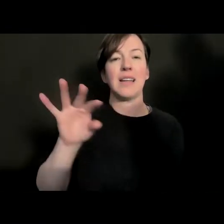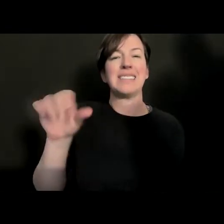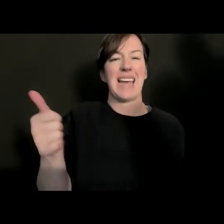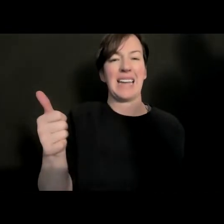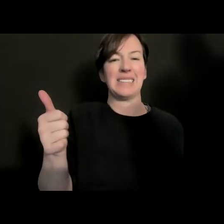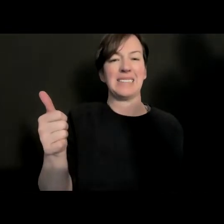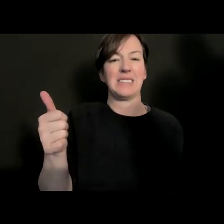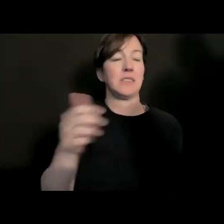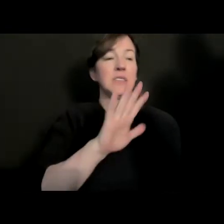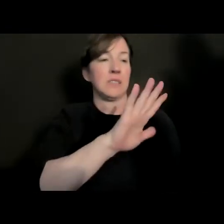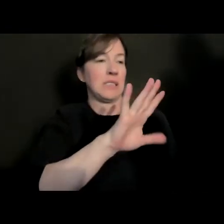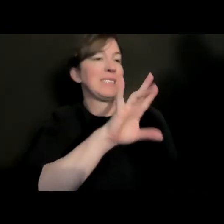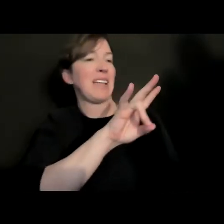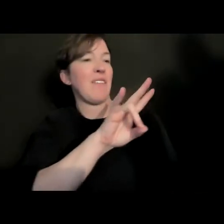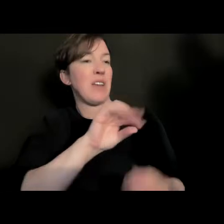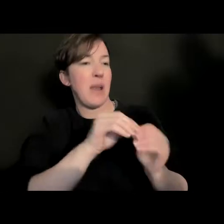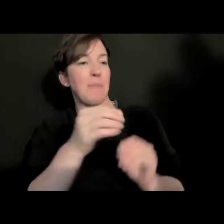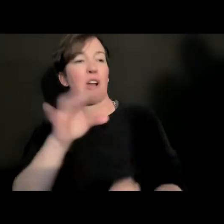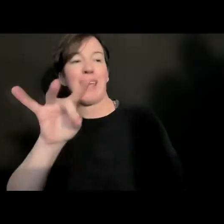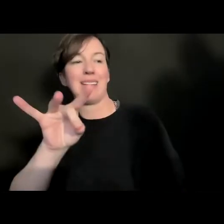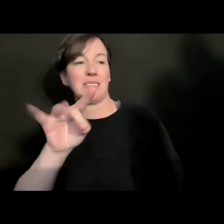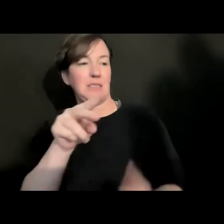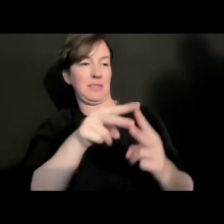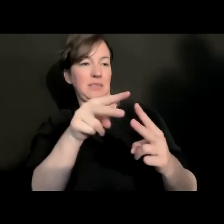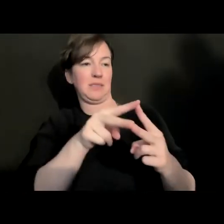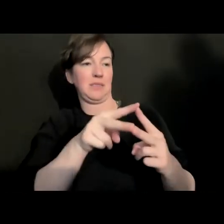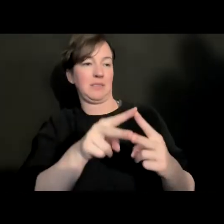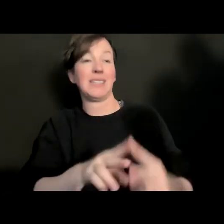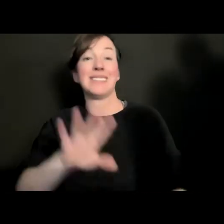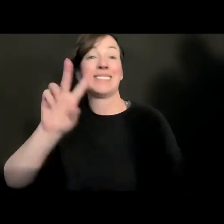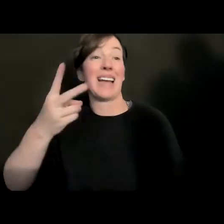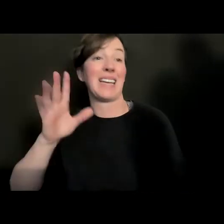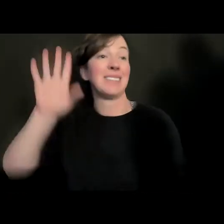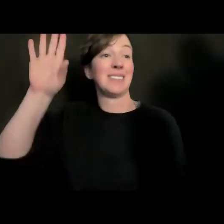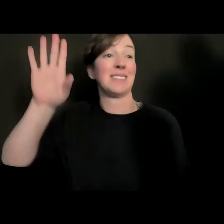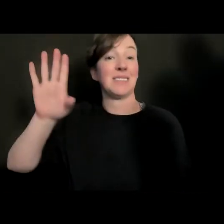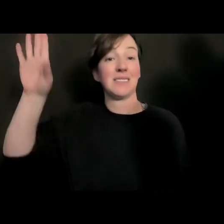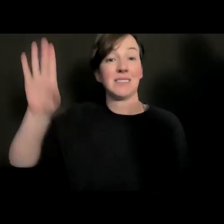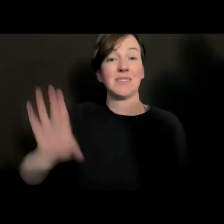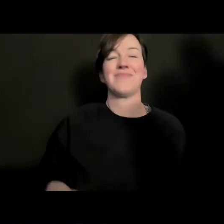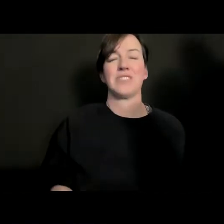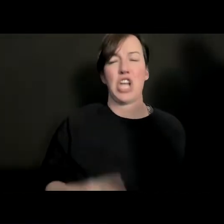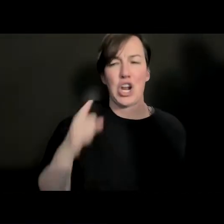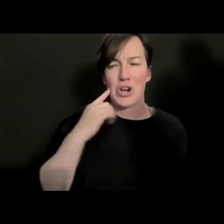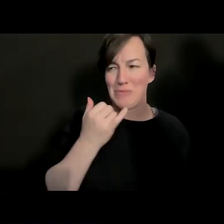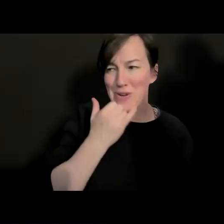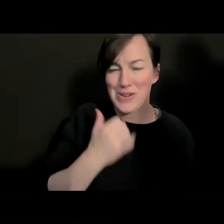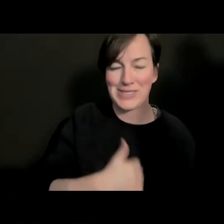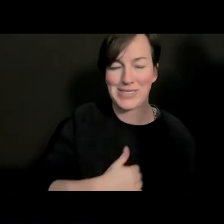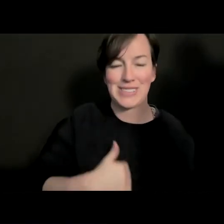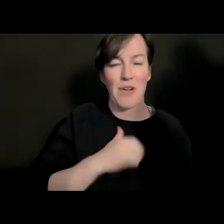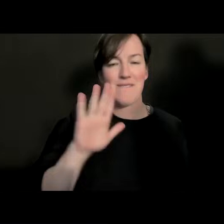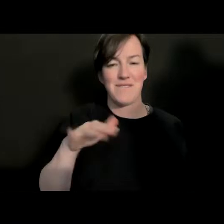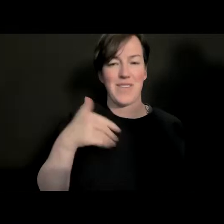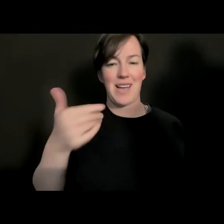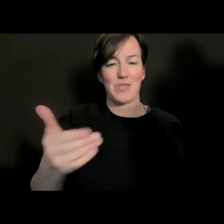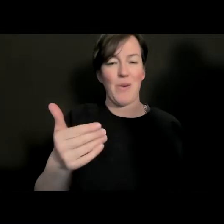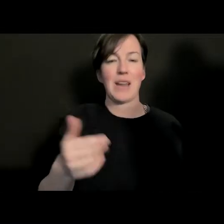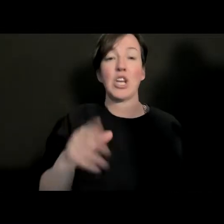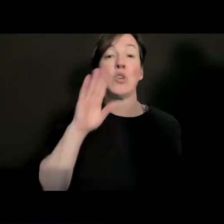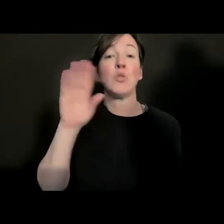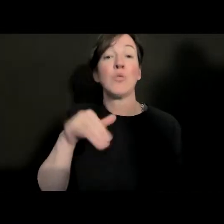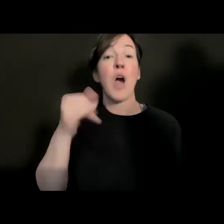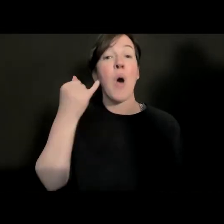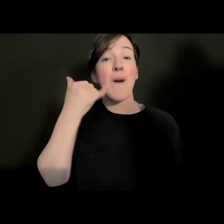7 and 8. 7 and 8. Second. Thank you. Second. I heard it differently, sorry. No, that's All okay. right, go ahead. If we